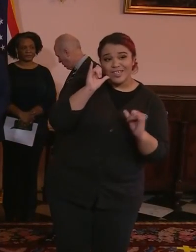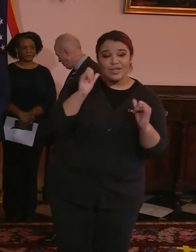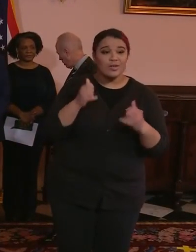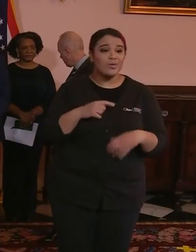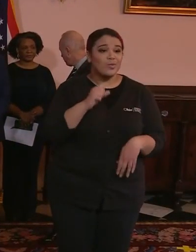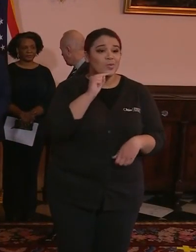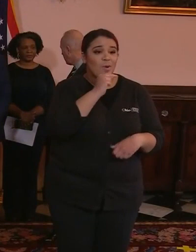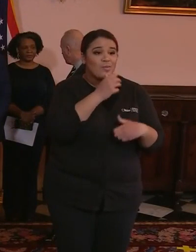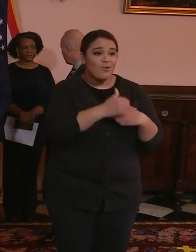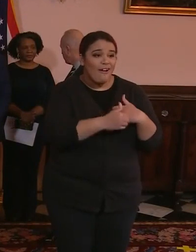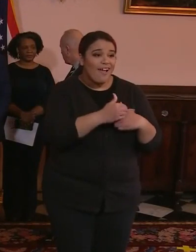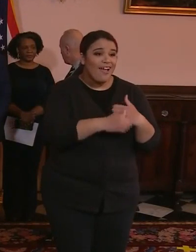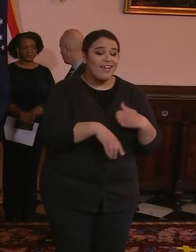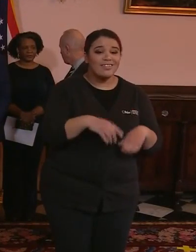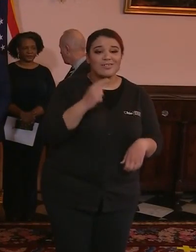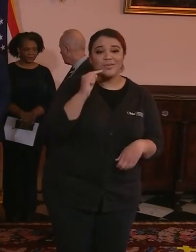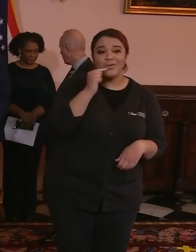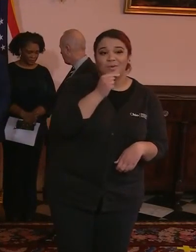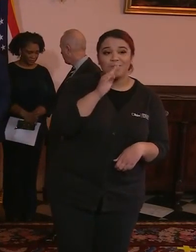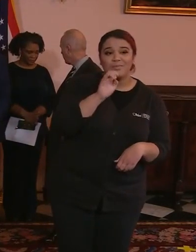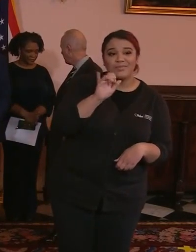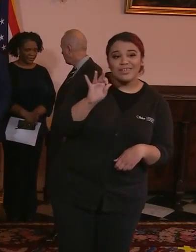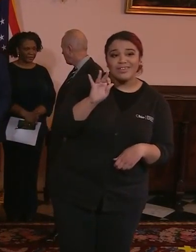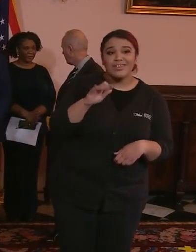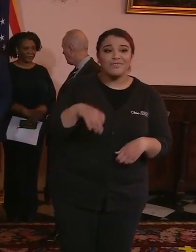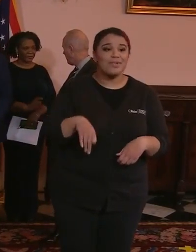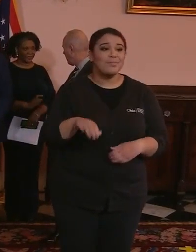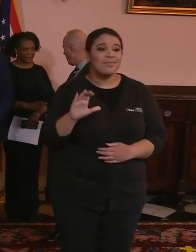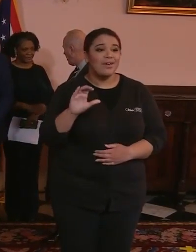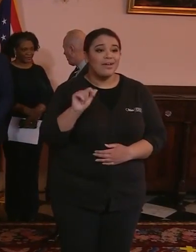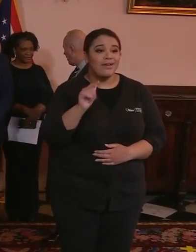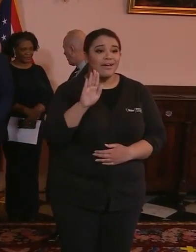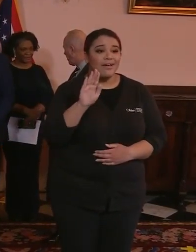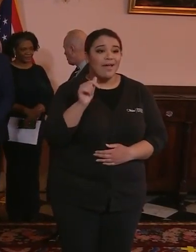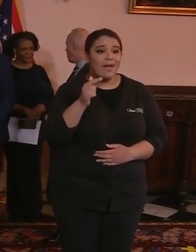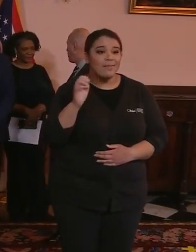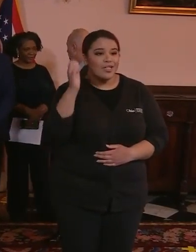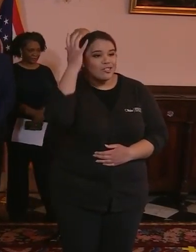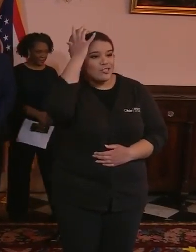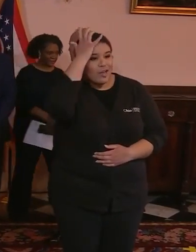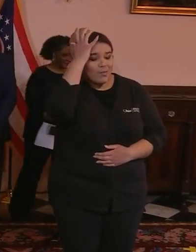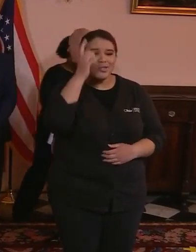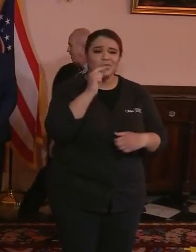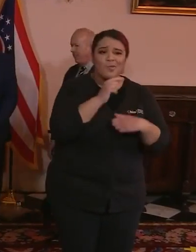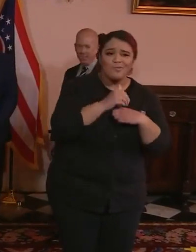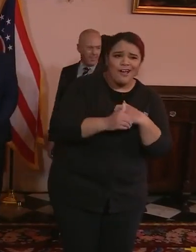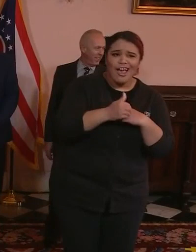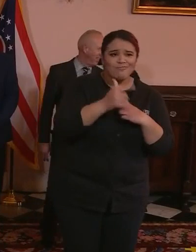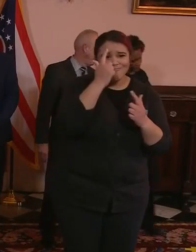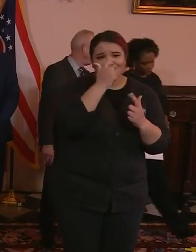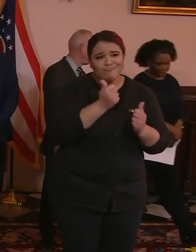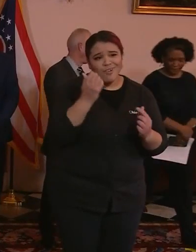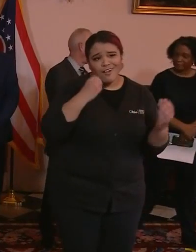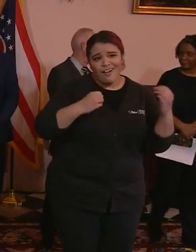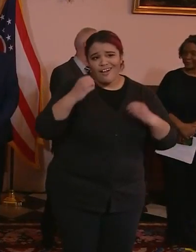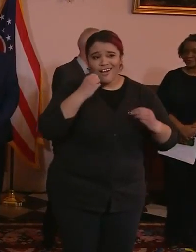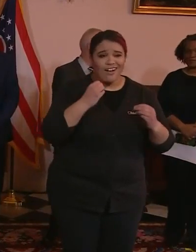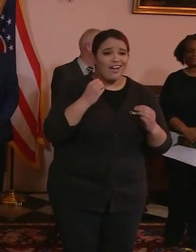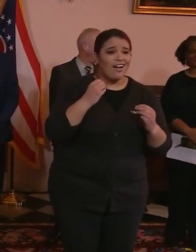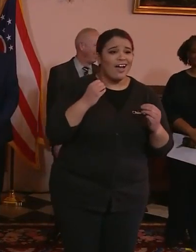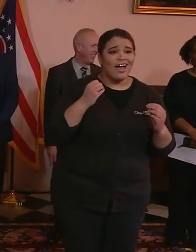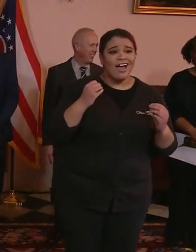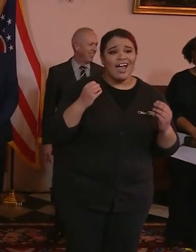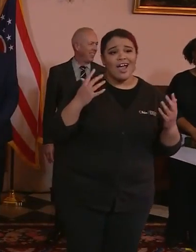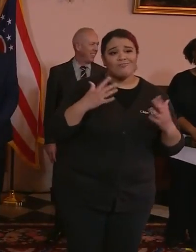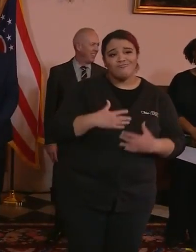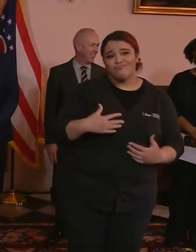cornbread, corned beef, a little corned beef, a little cabbage, and cornbread too if they want that, whatever they want. To kind of